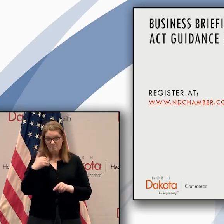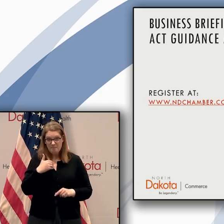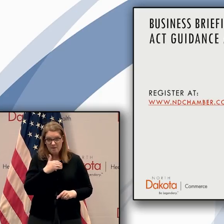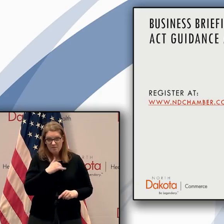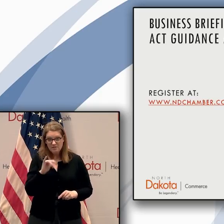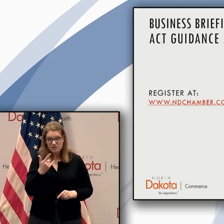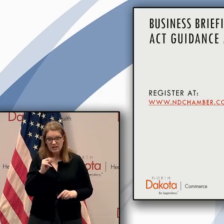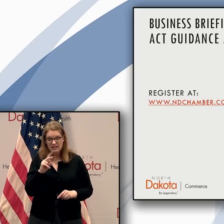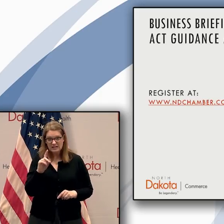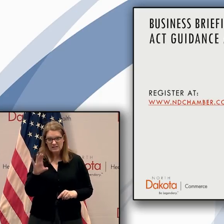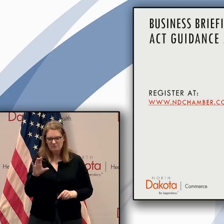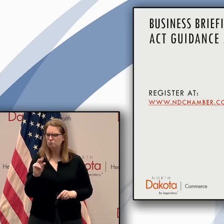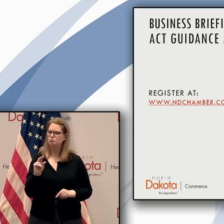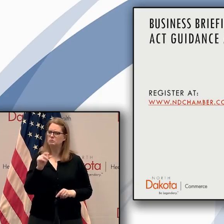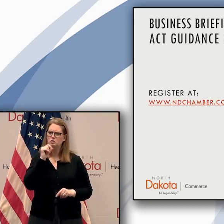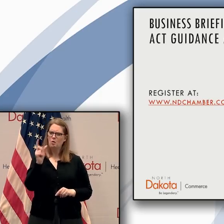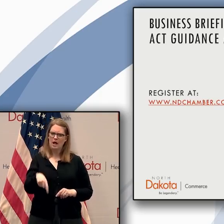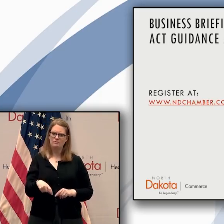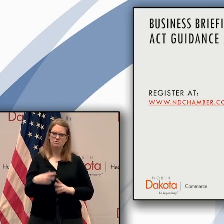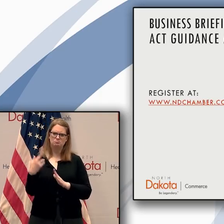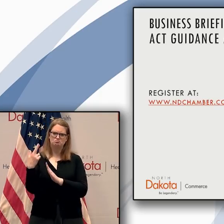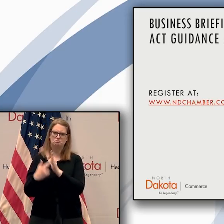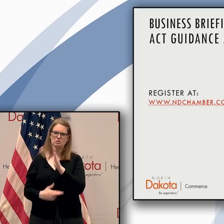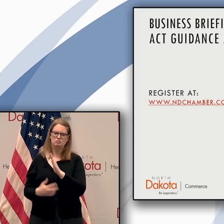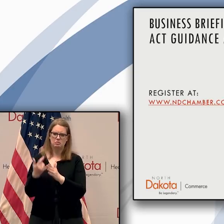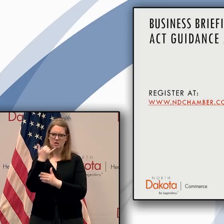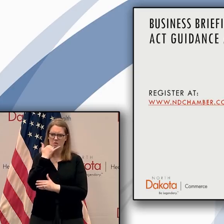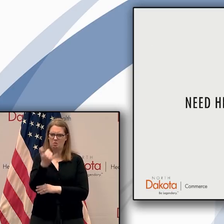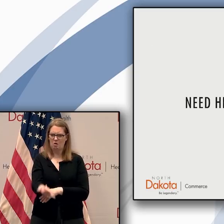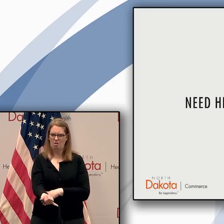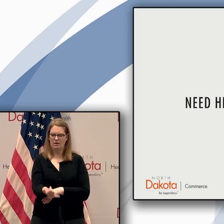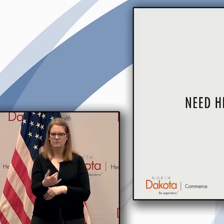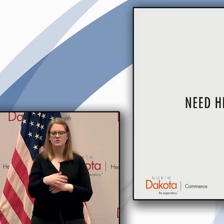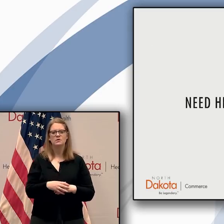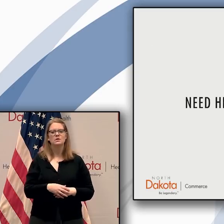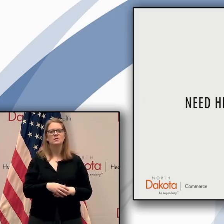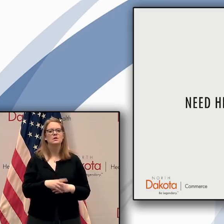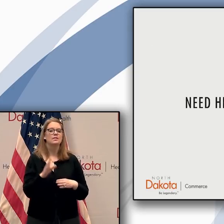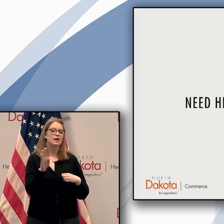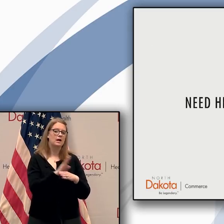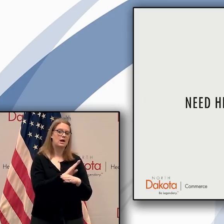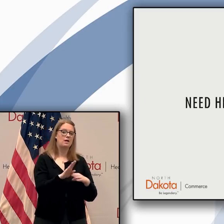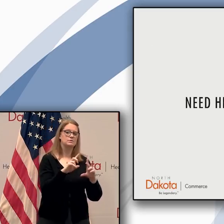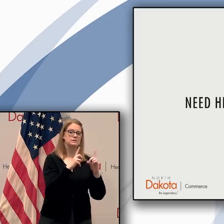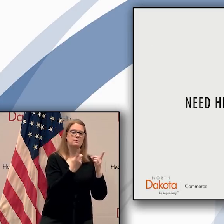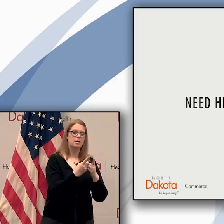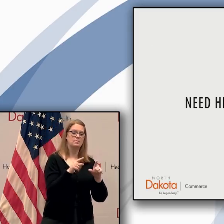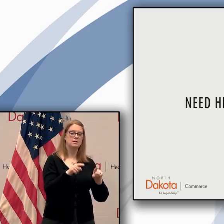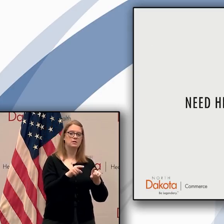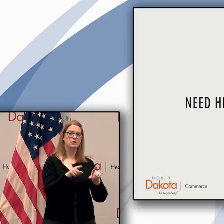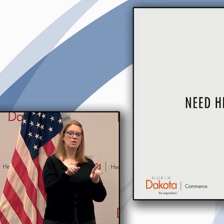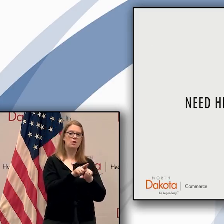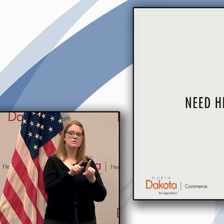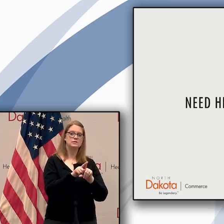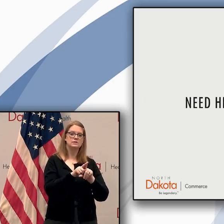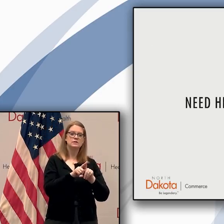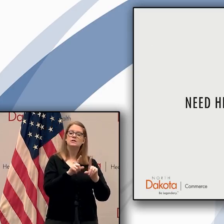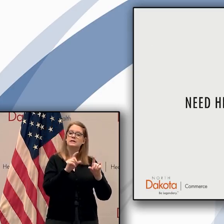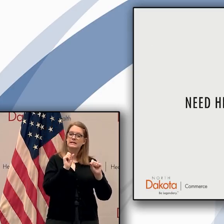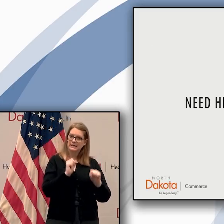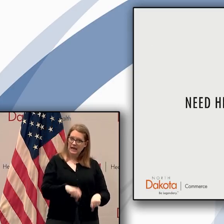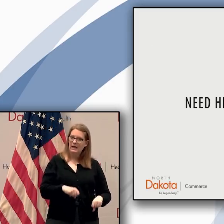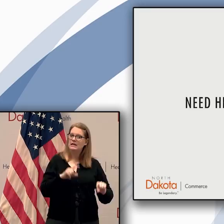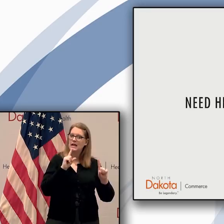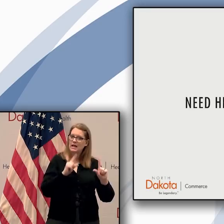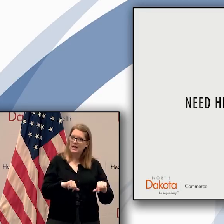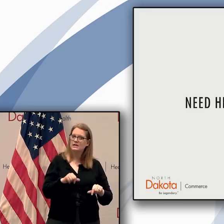of GNDC to join us tomorrow. The Commerce Department is also able to respond to specific questions